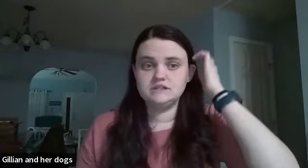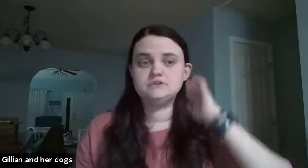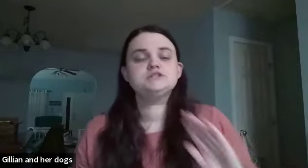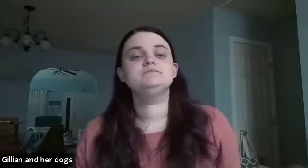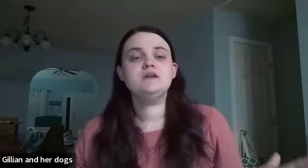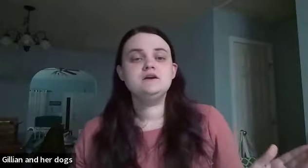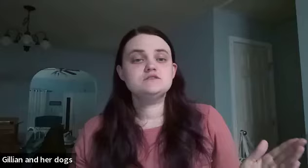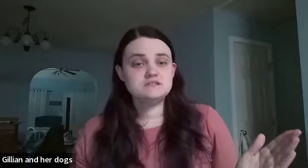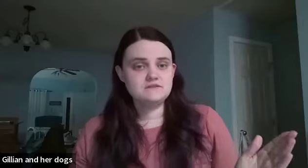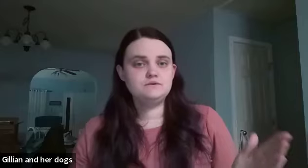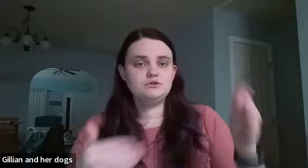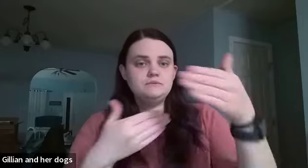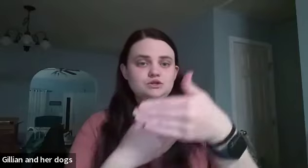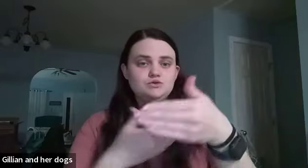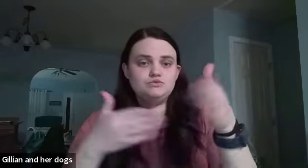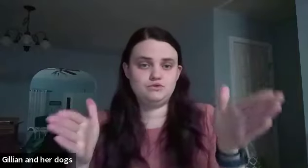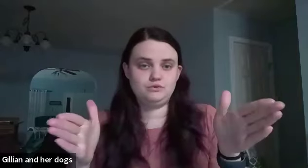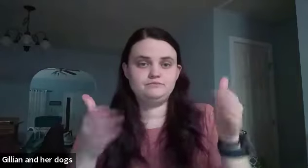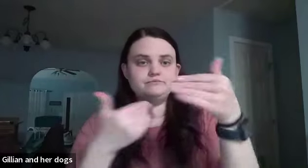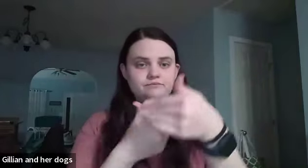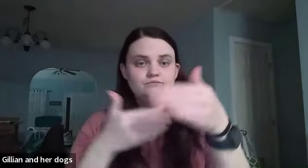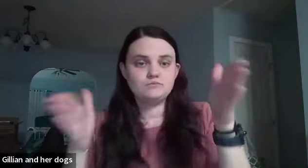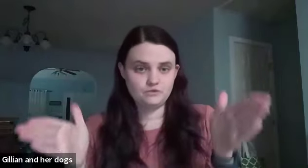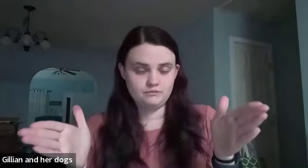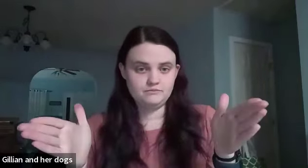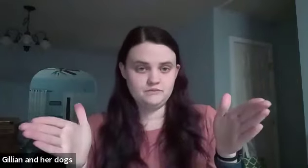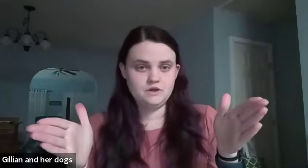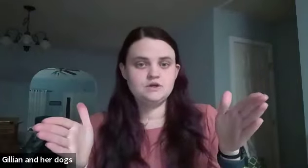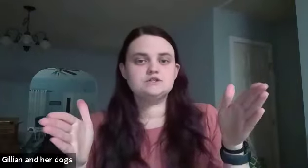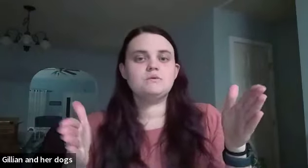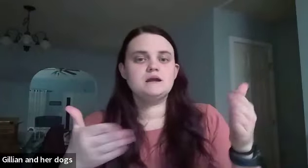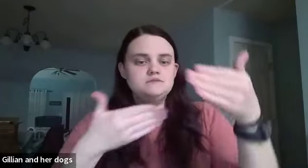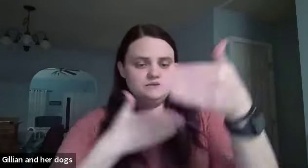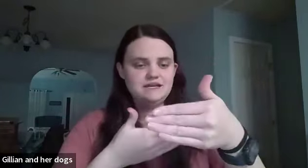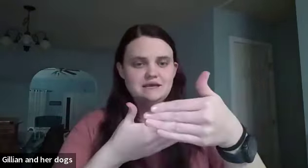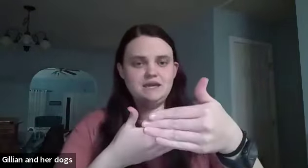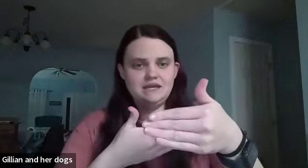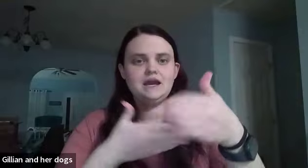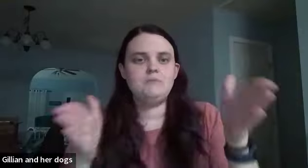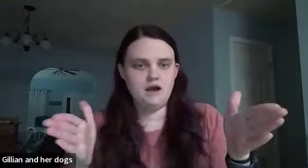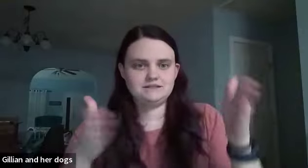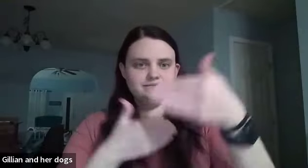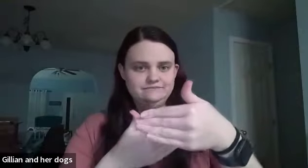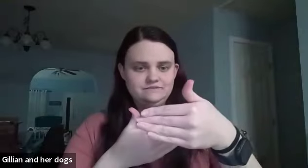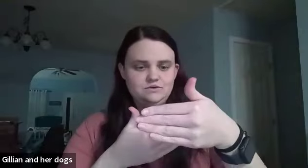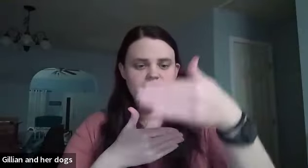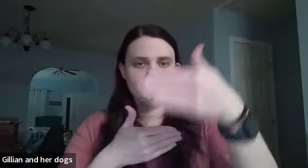really butchered. So the sign for room is room, room. So what I'm doing is I'm making a box. So I have